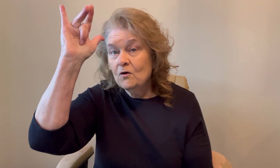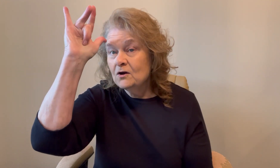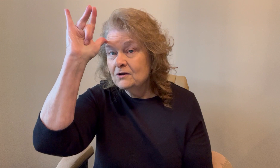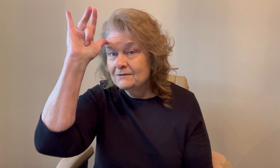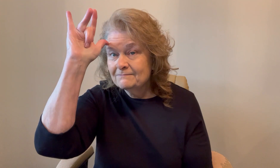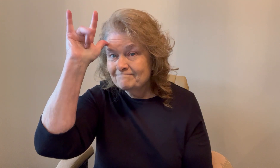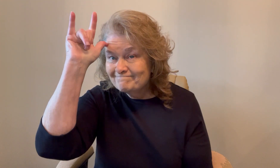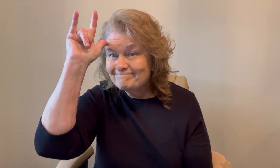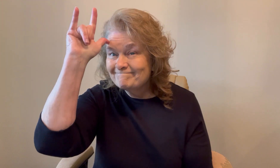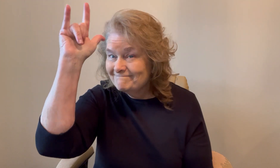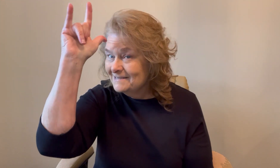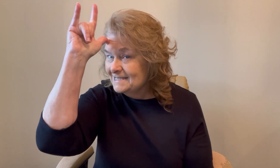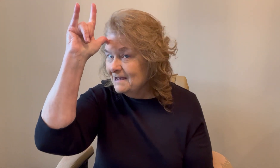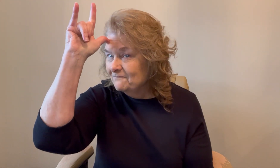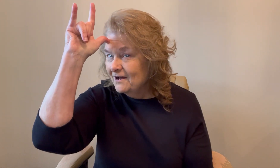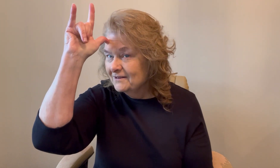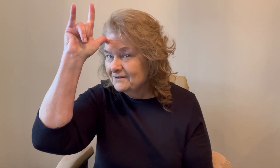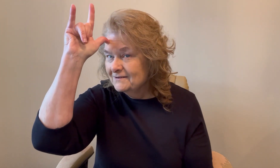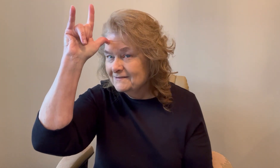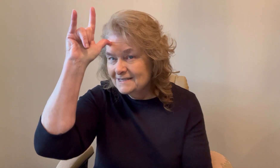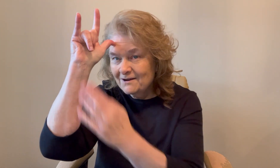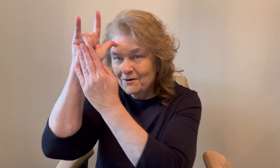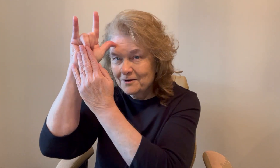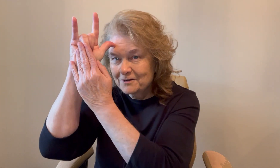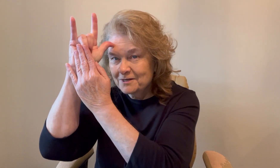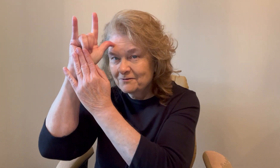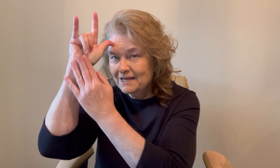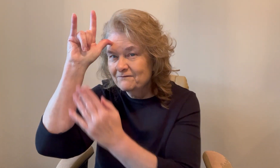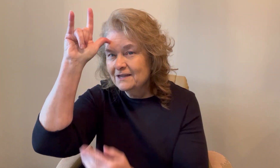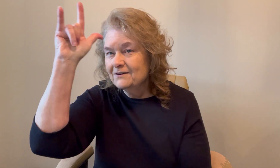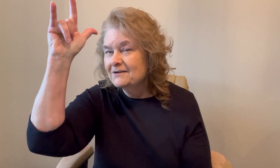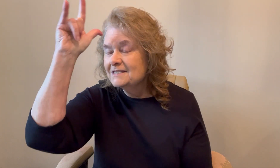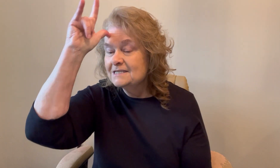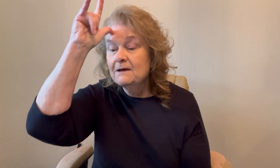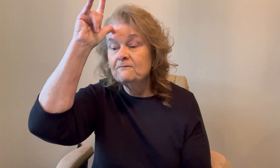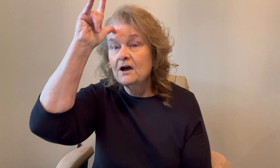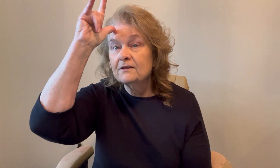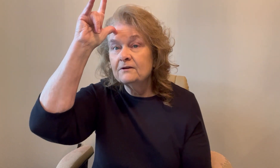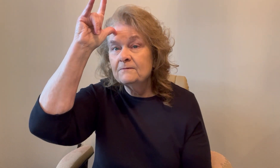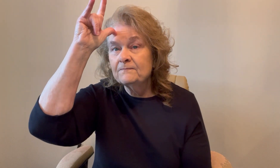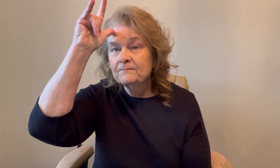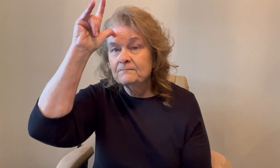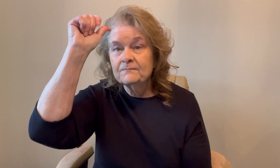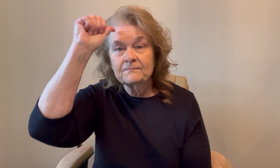or stepfather, it's harder to do with that finger, stepfather